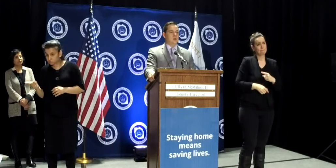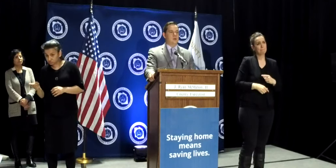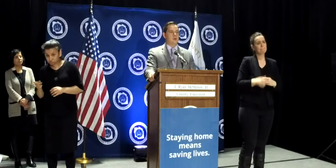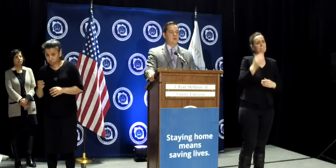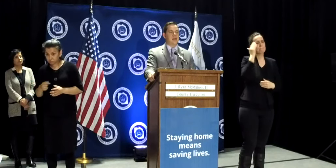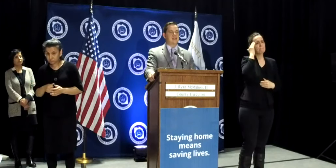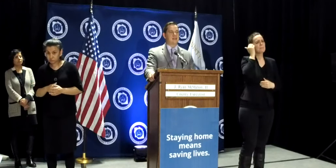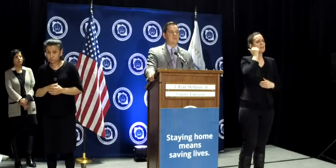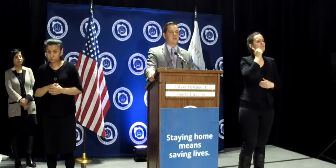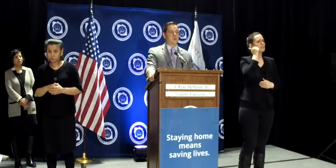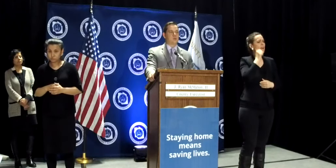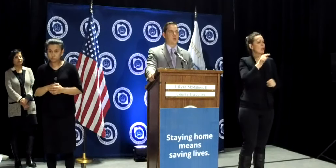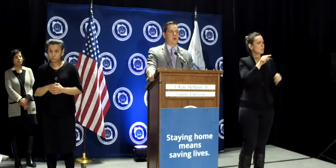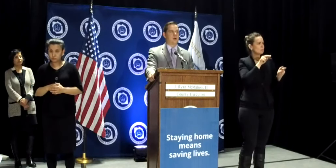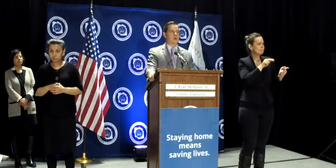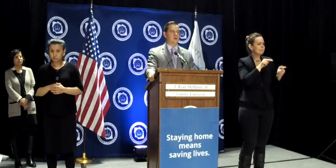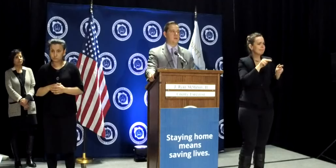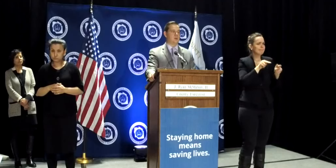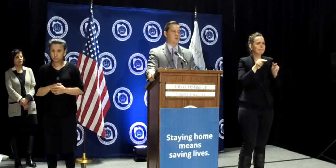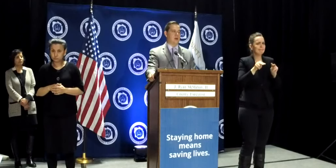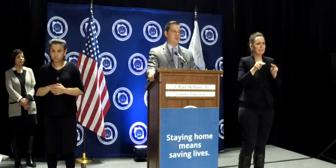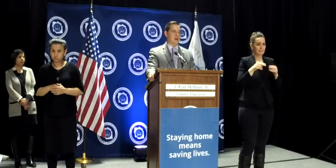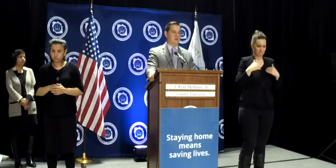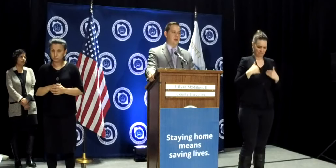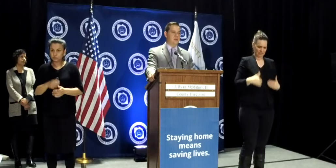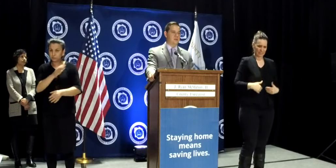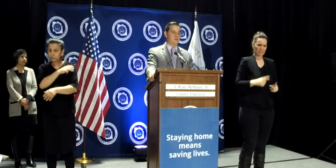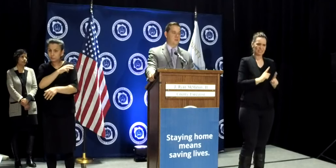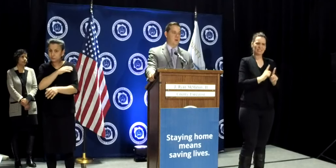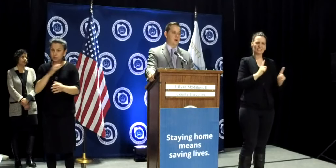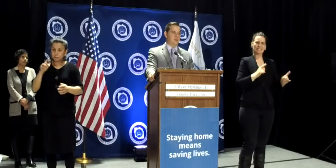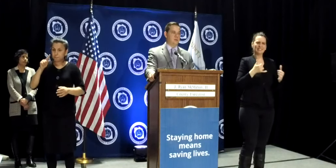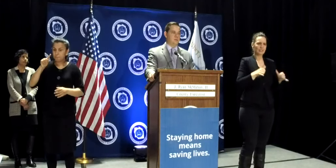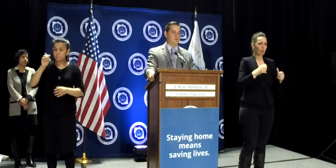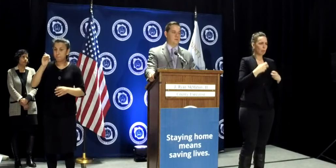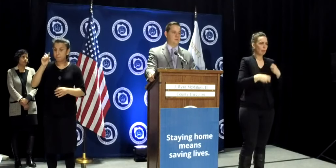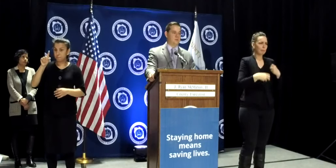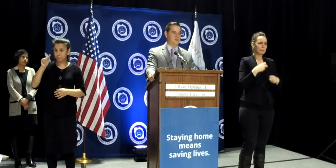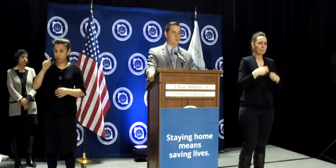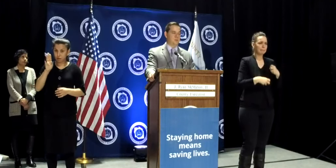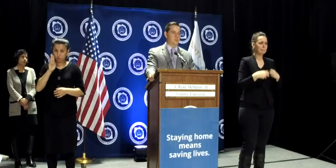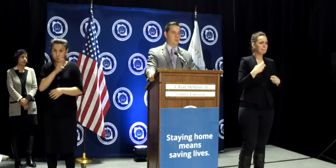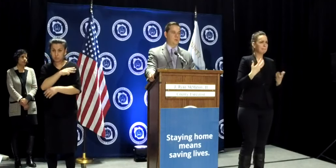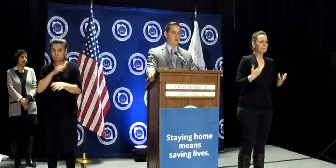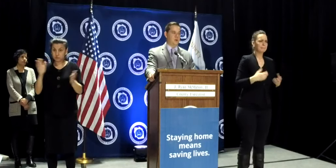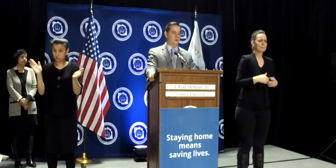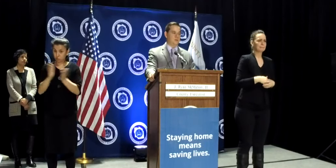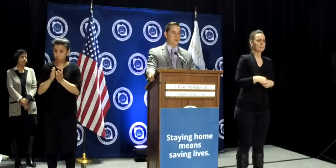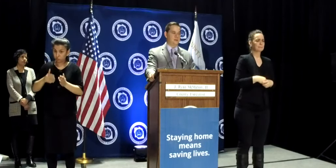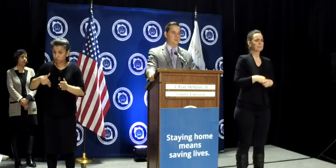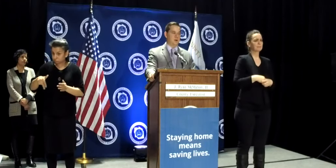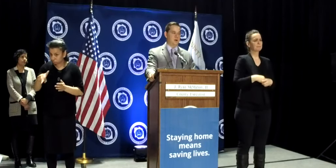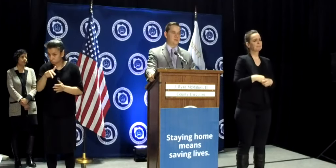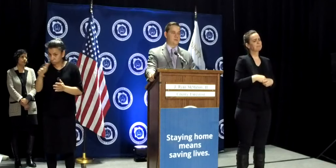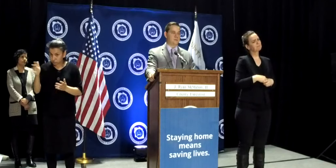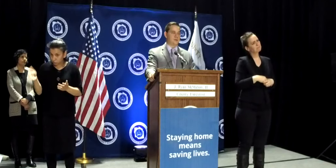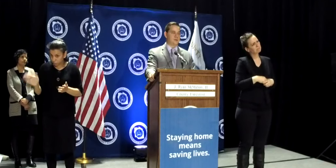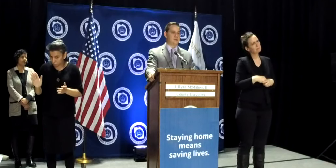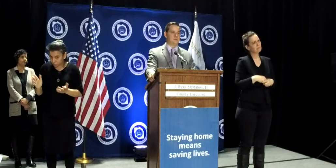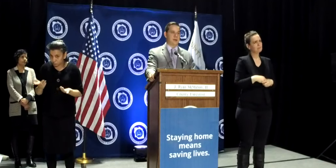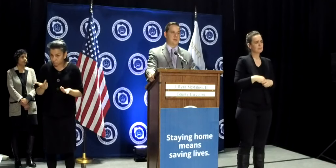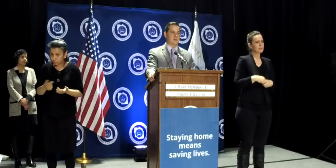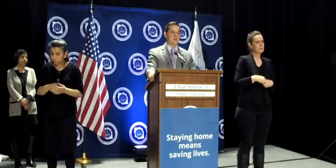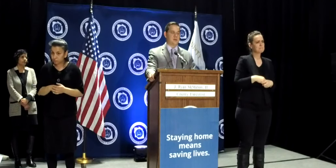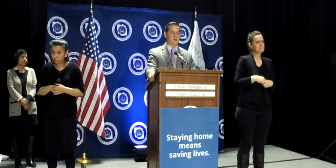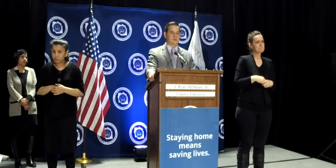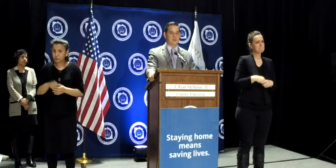distancing there and things like that? Yeah, I think for the most part, we got a lot of analogies from from some people related to parks being